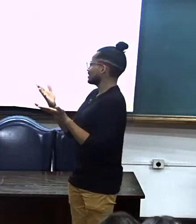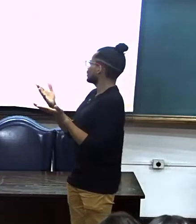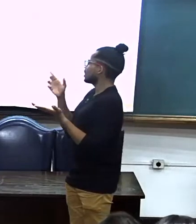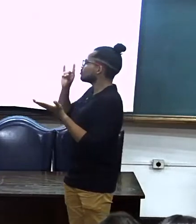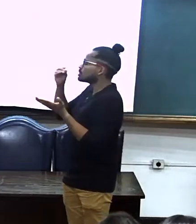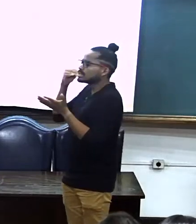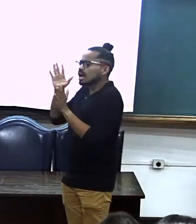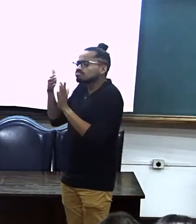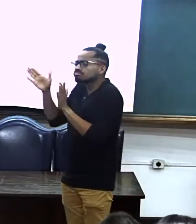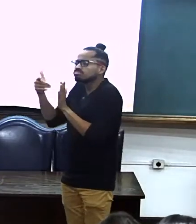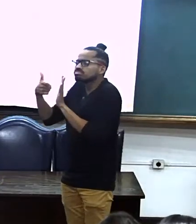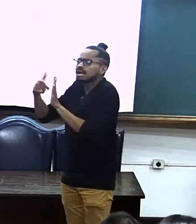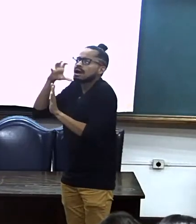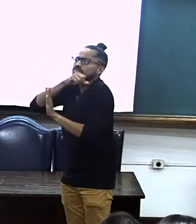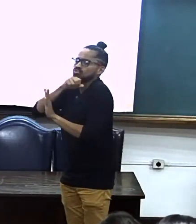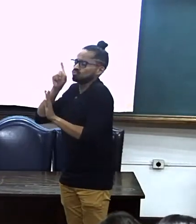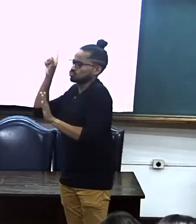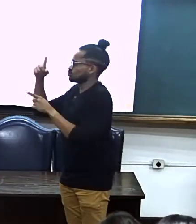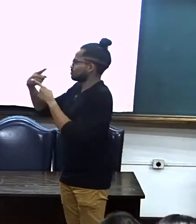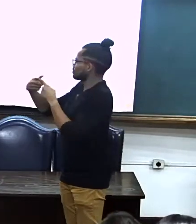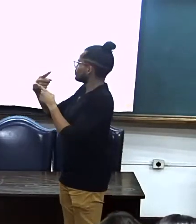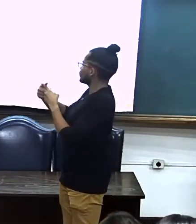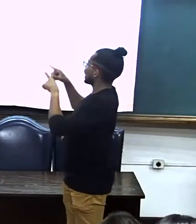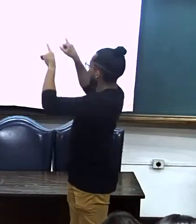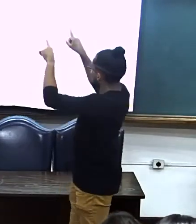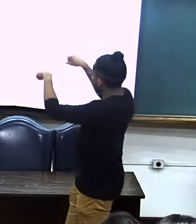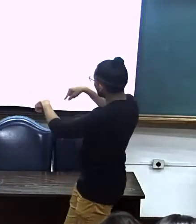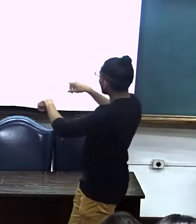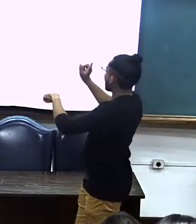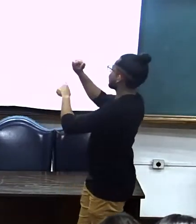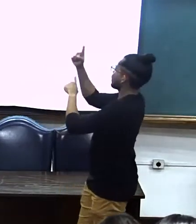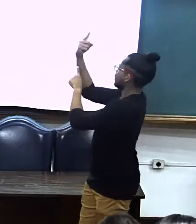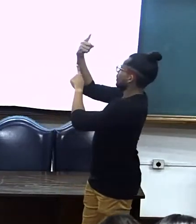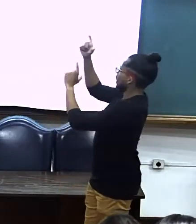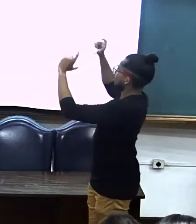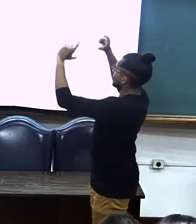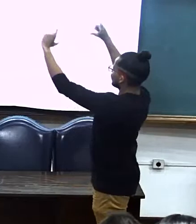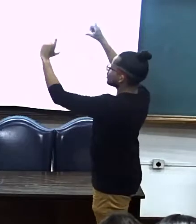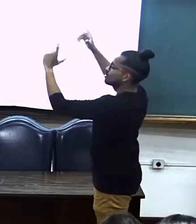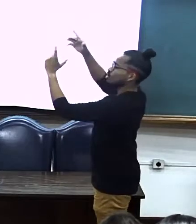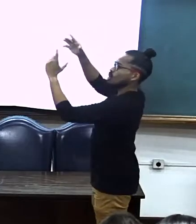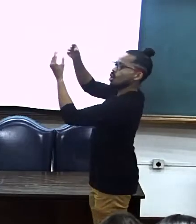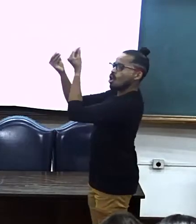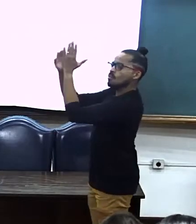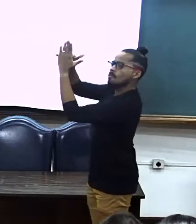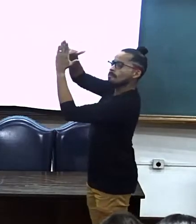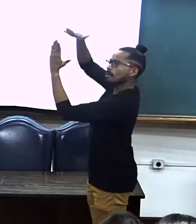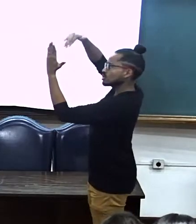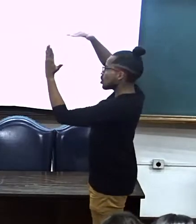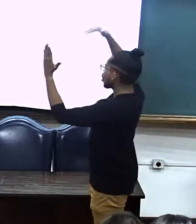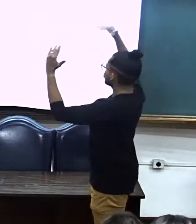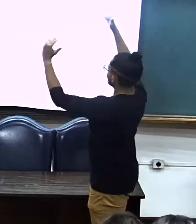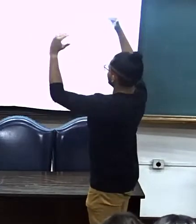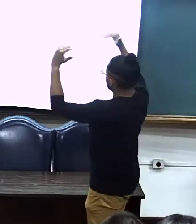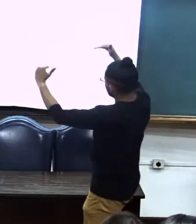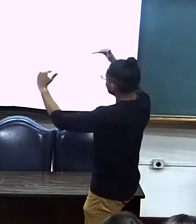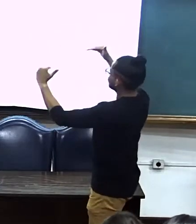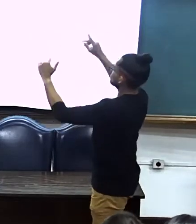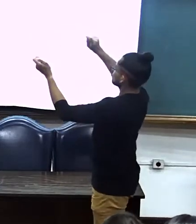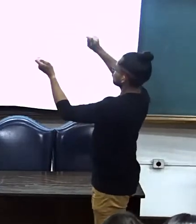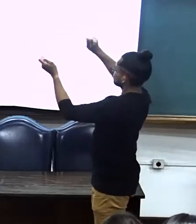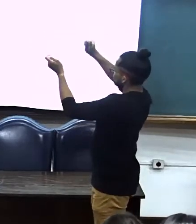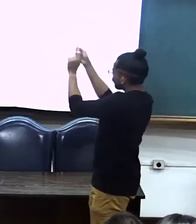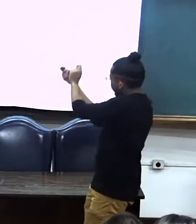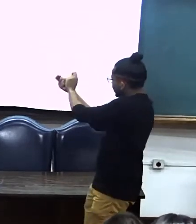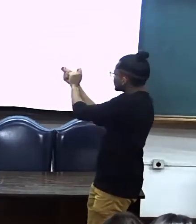through this quickly, because this is the top part, prosodic organization, the second part, the converter, the third